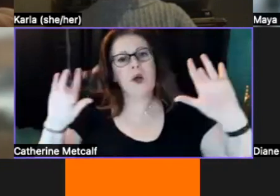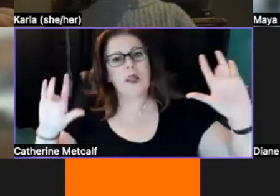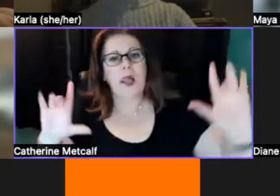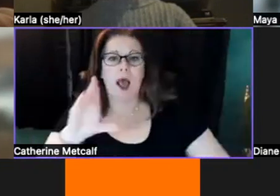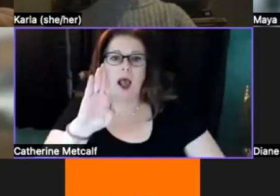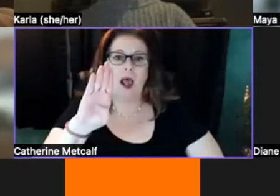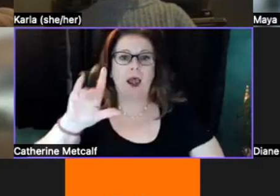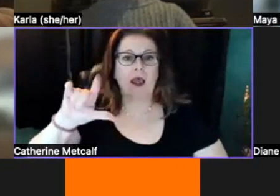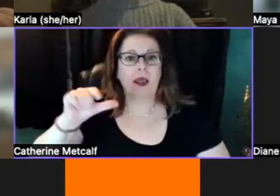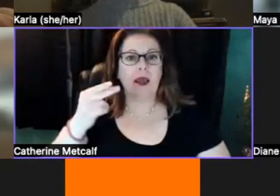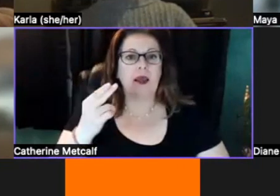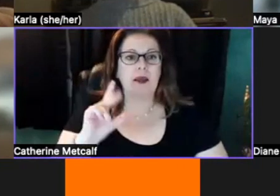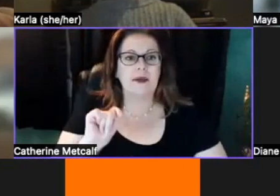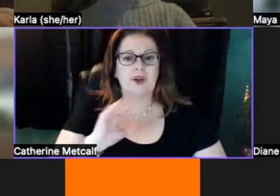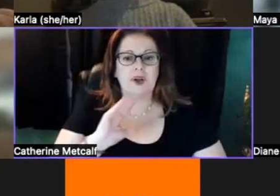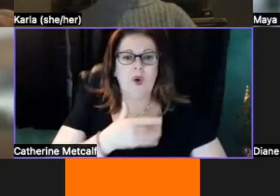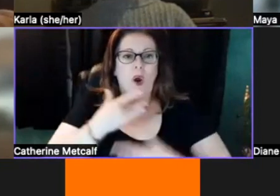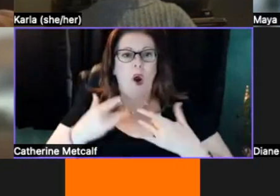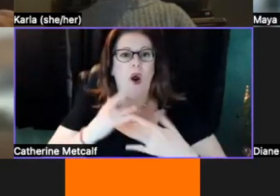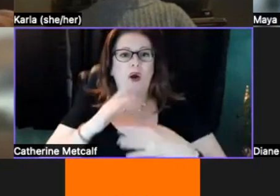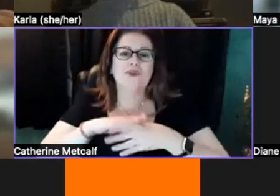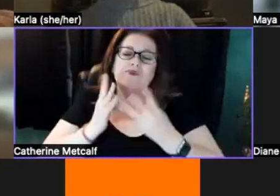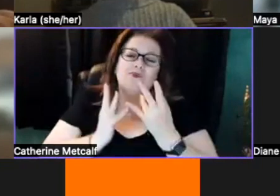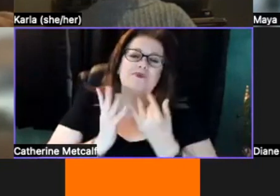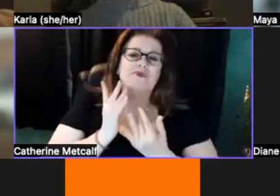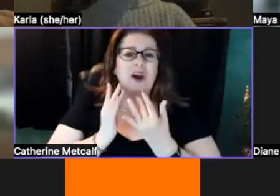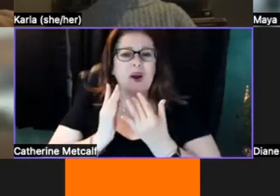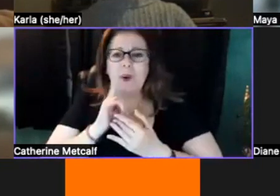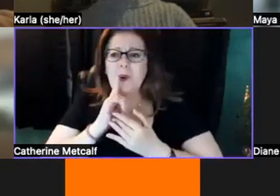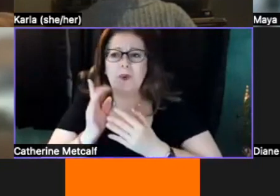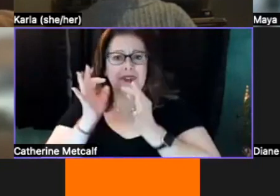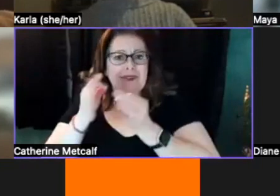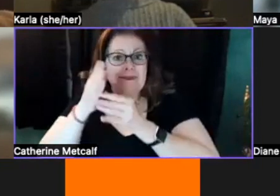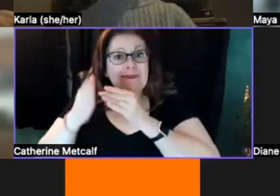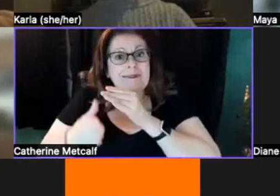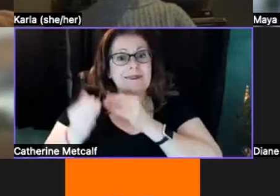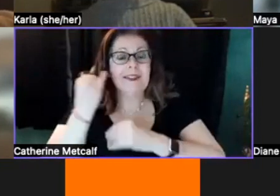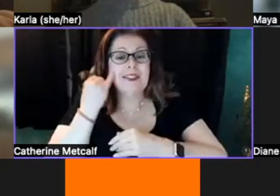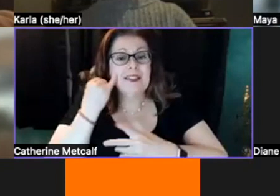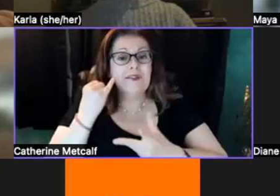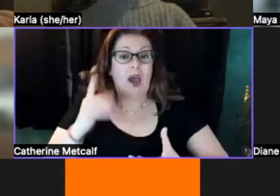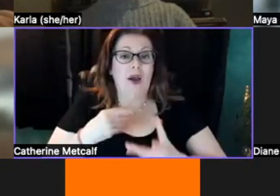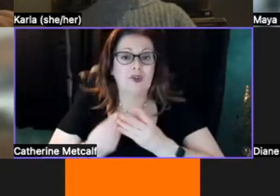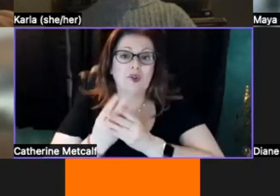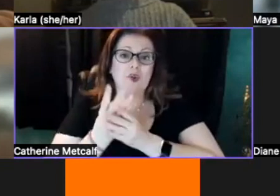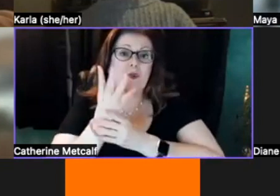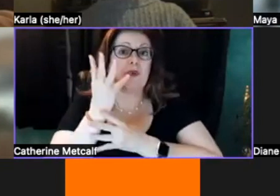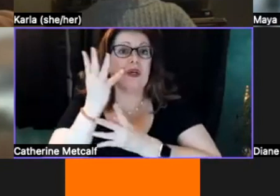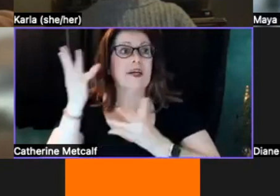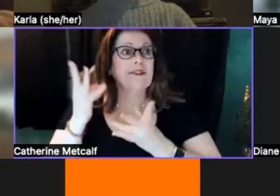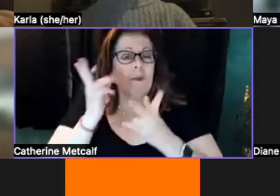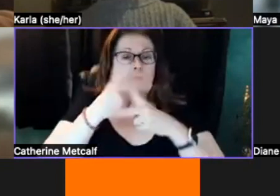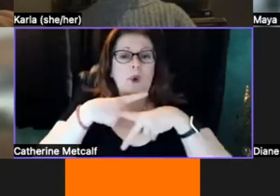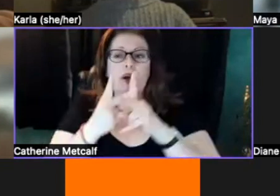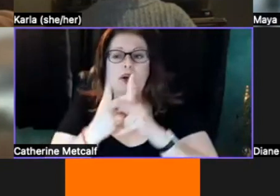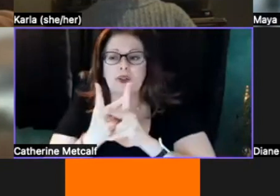fire. Who will get to decide in the end if our sprints of productivity mattered more than movie nights